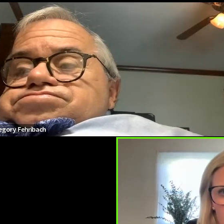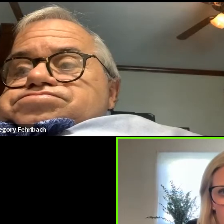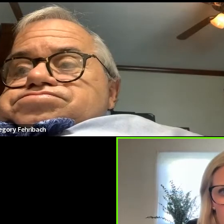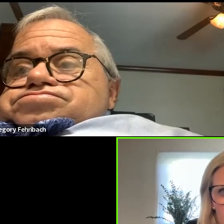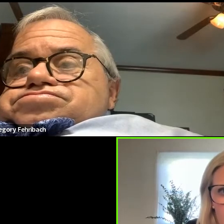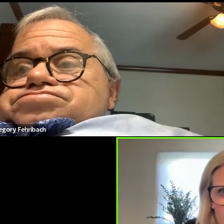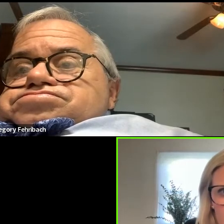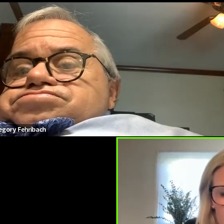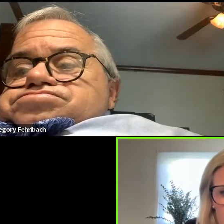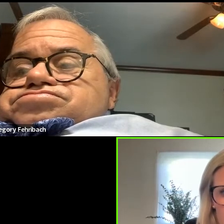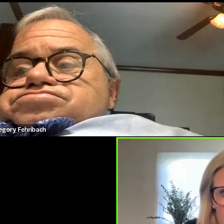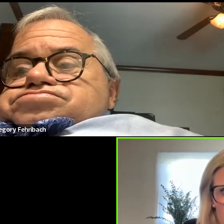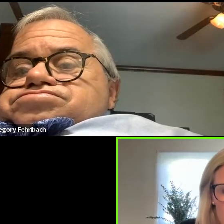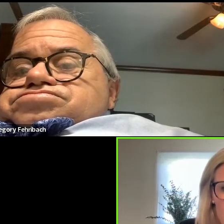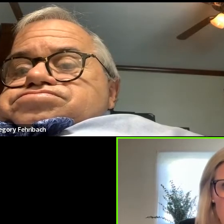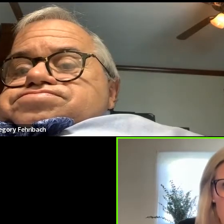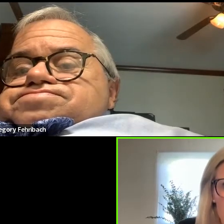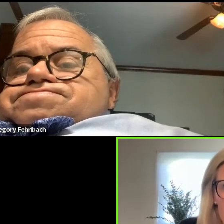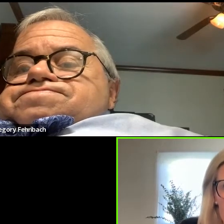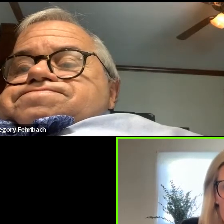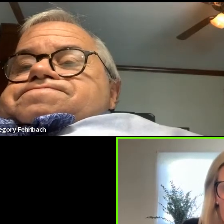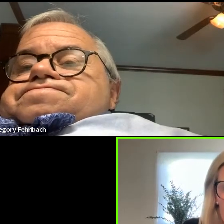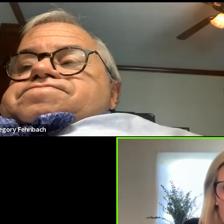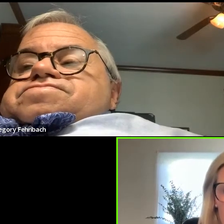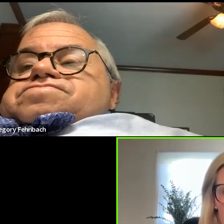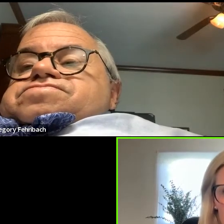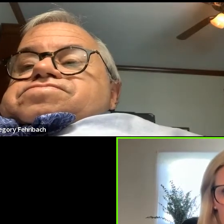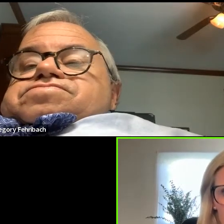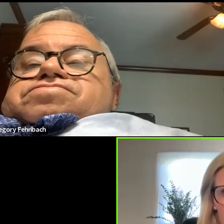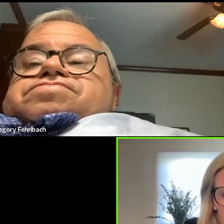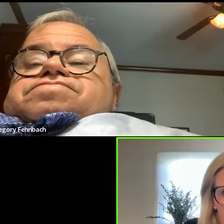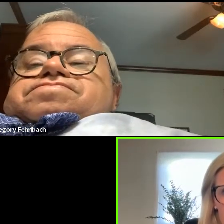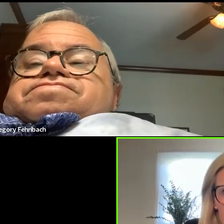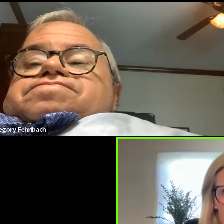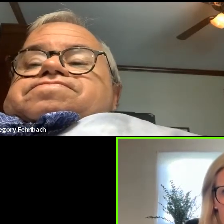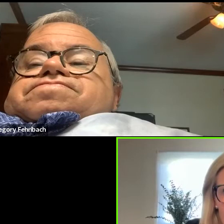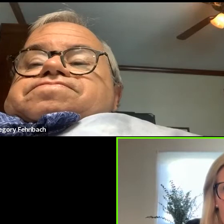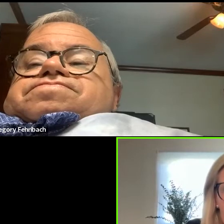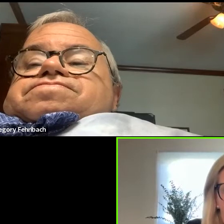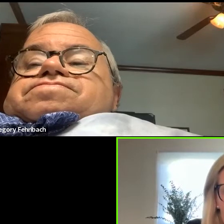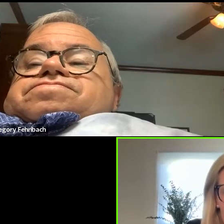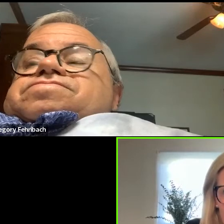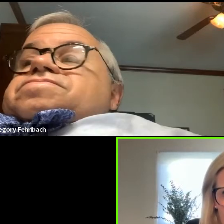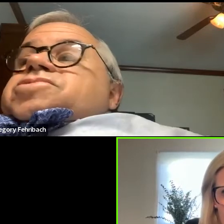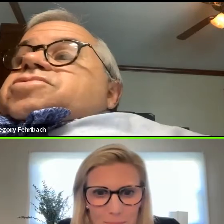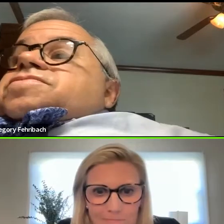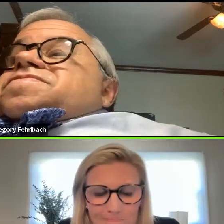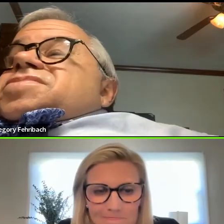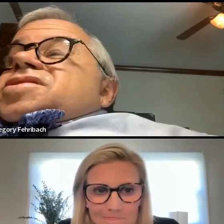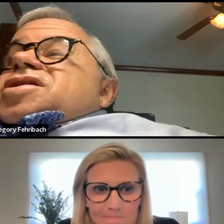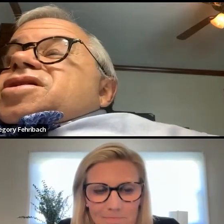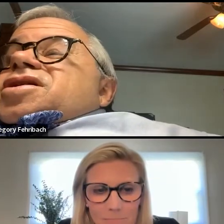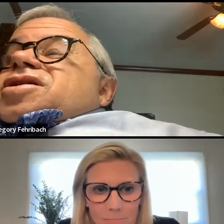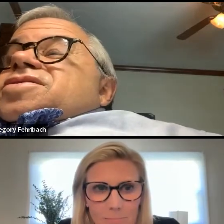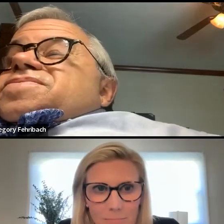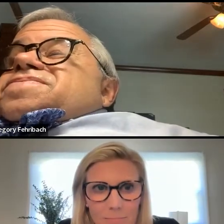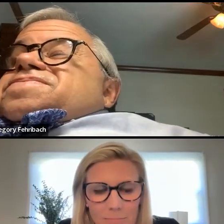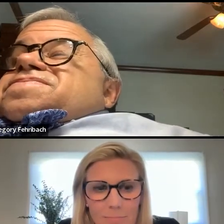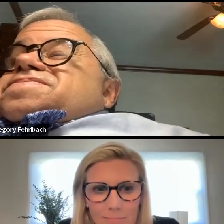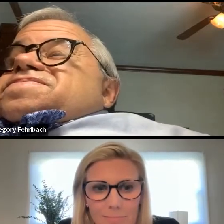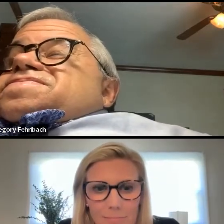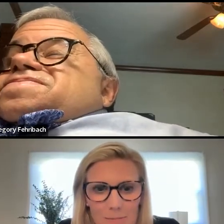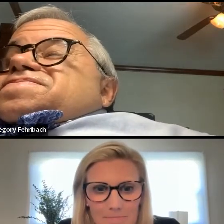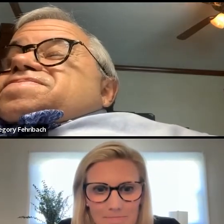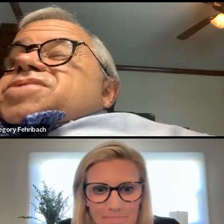community and having the impact that it should. And so we're hopeful it can help push it further. Definitely agree with that.